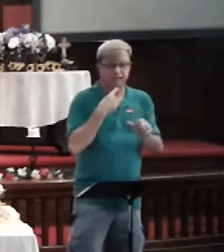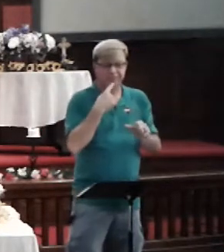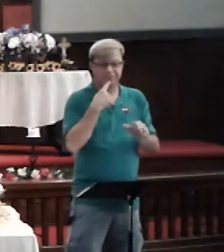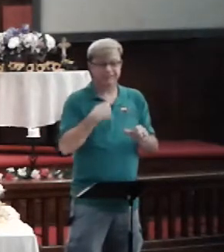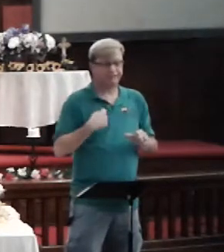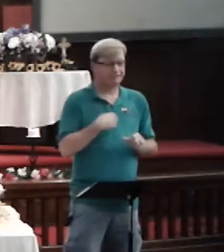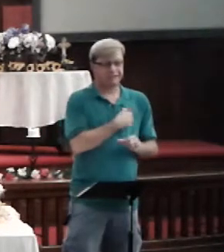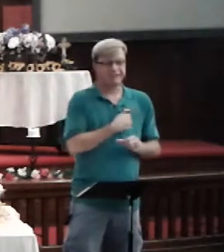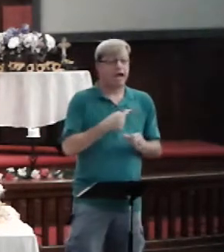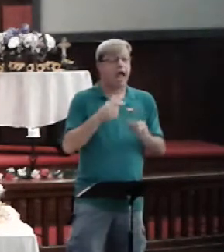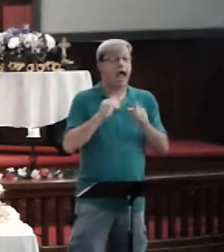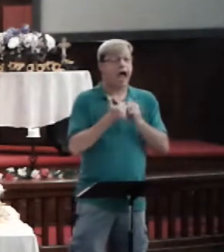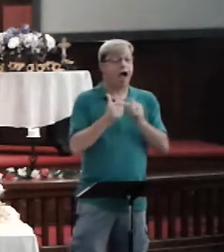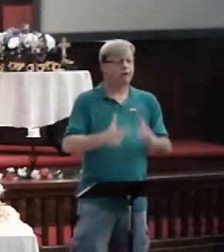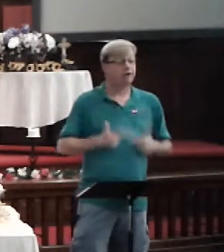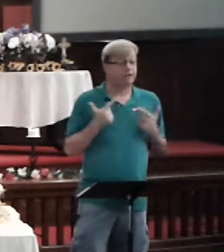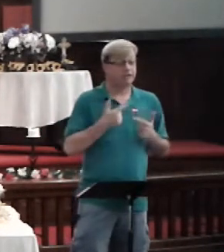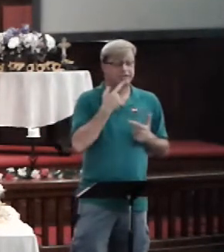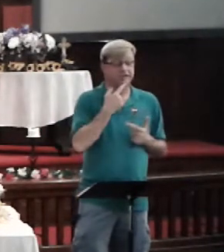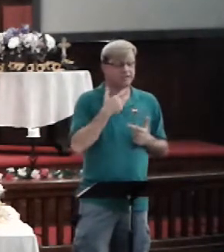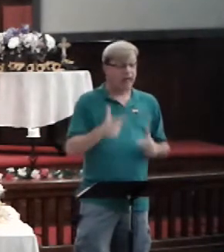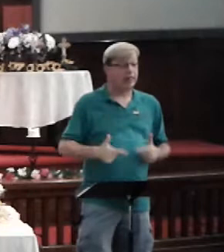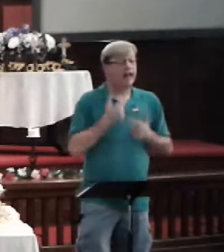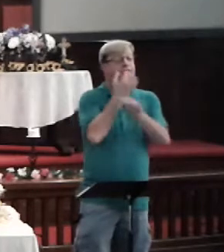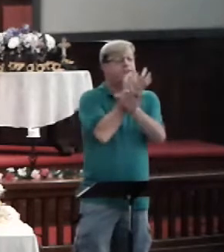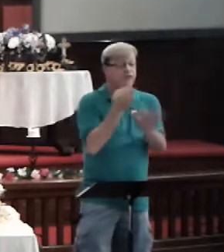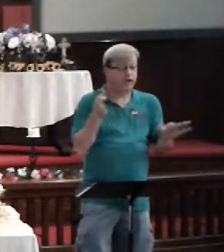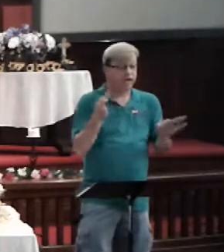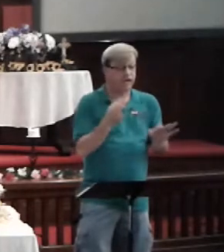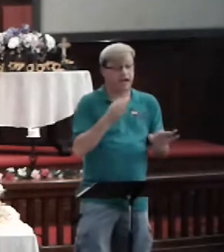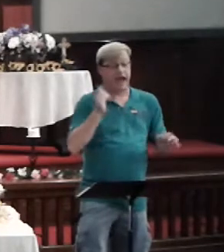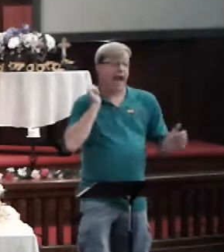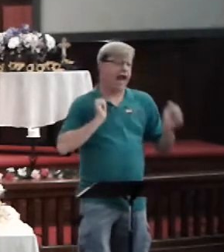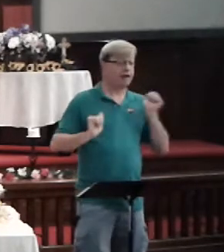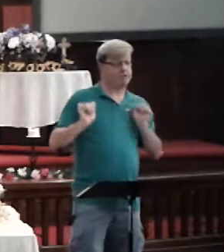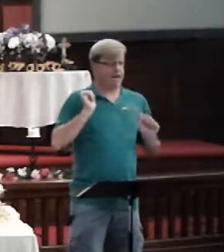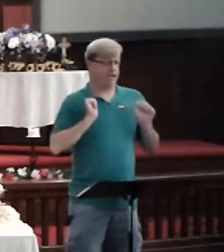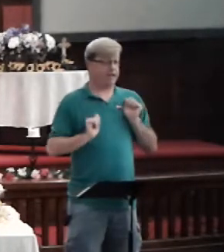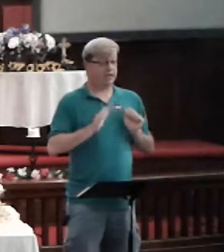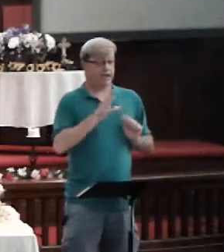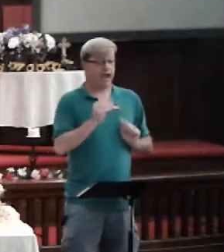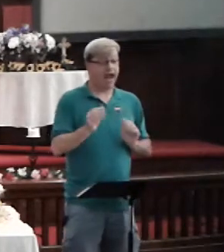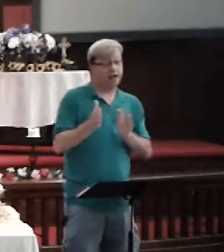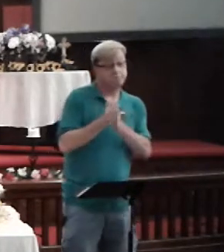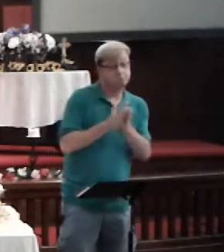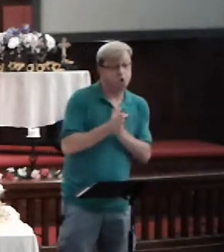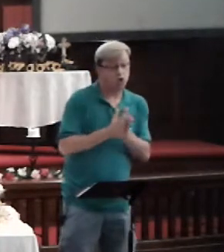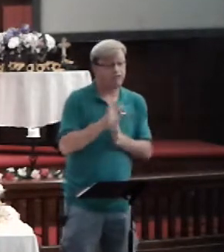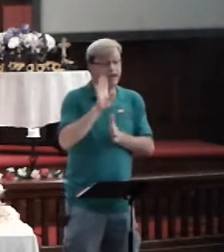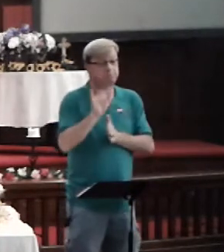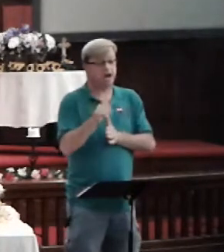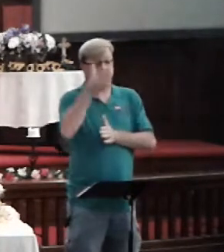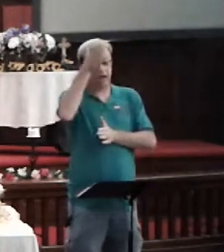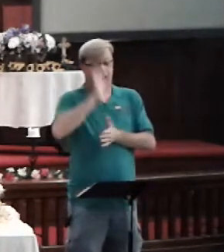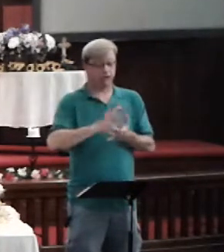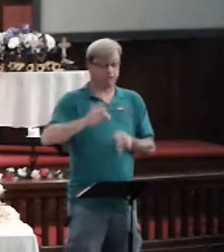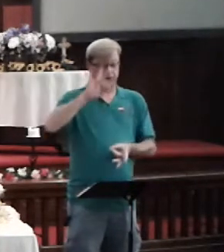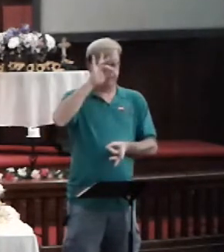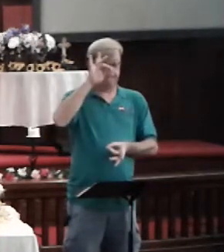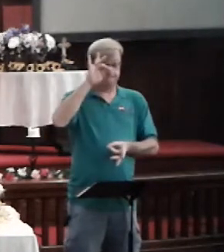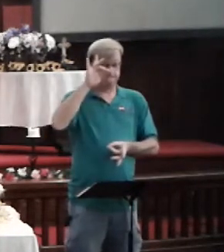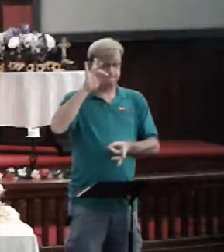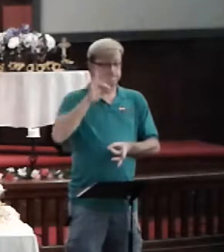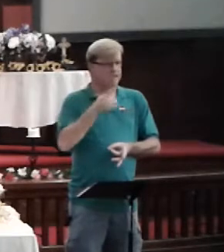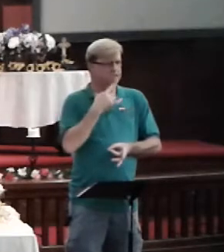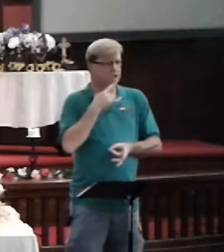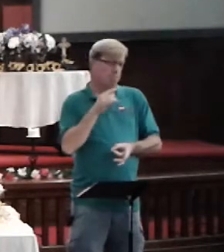how to live. And he says, live freely, animated, and motivated by God's Spirit.